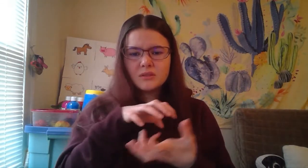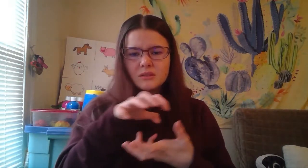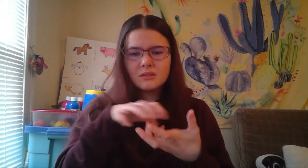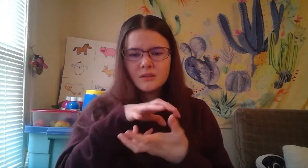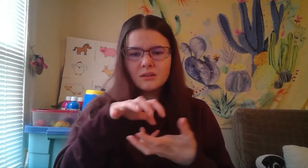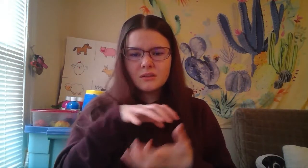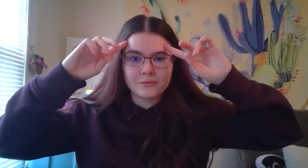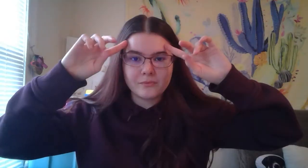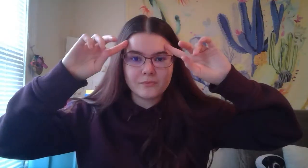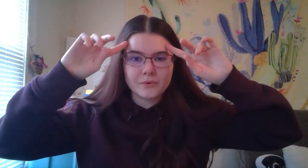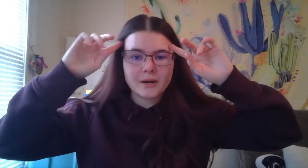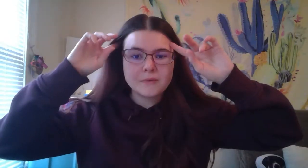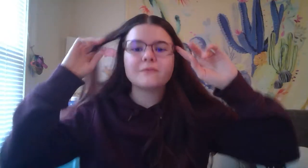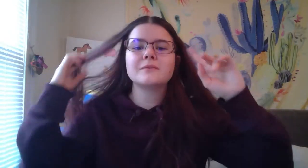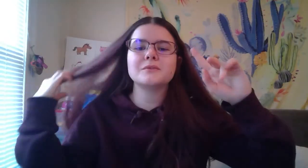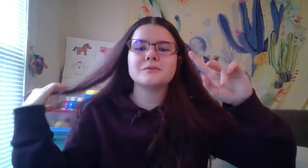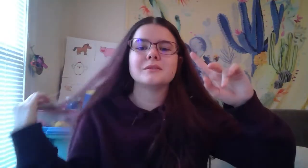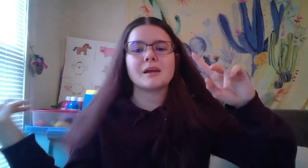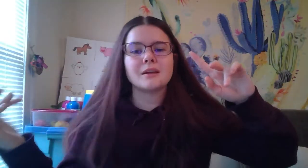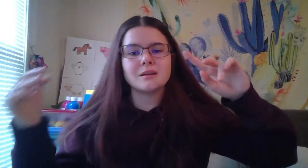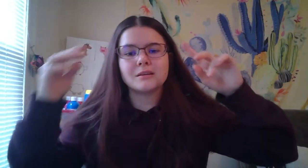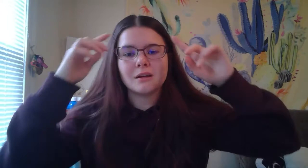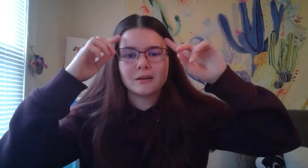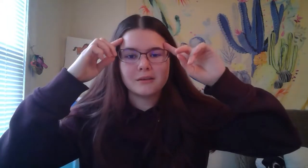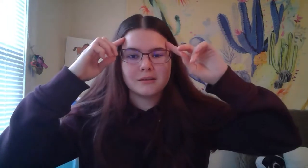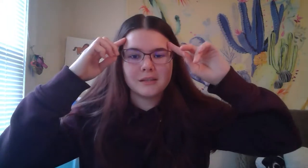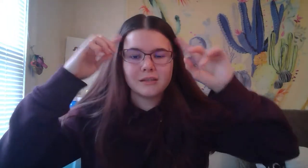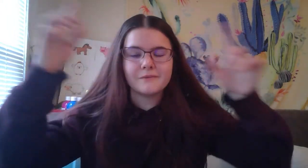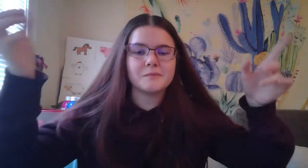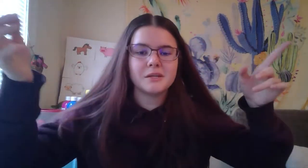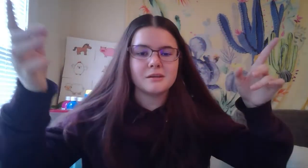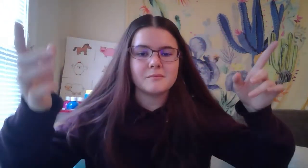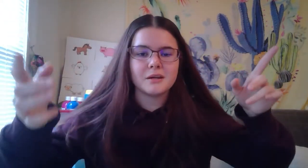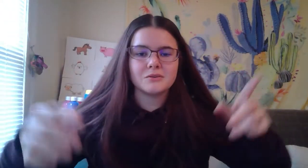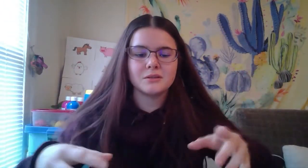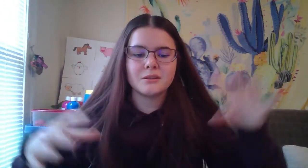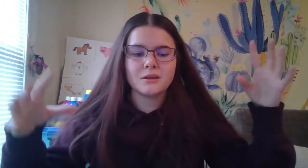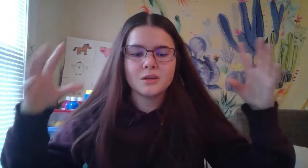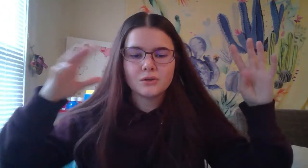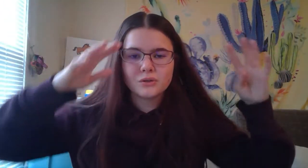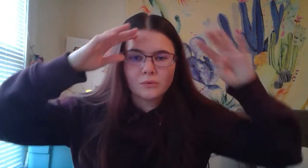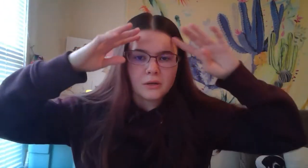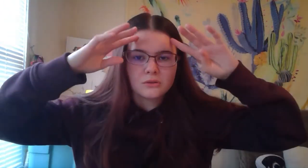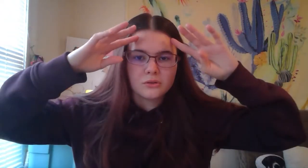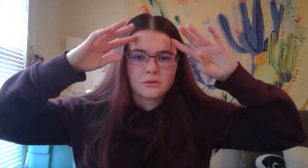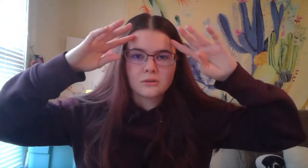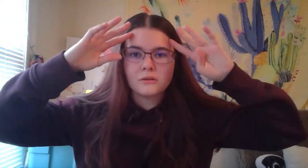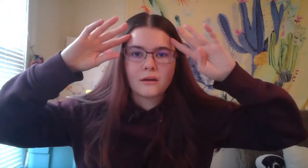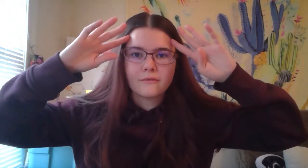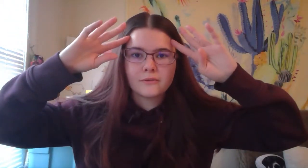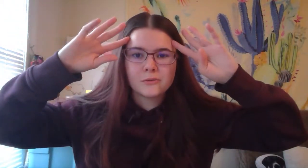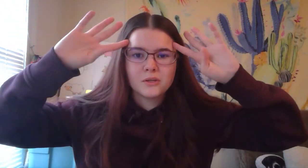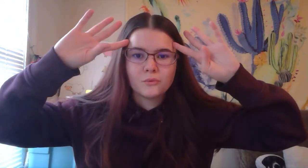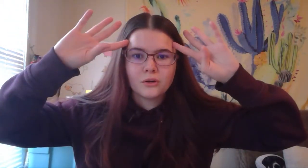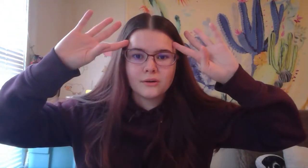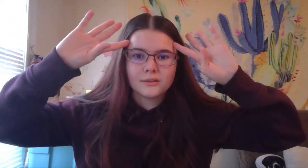Confused. When I'm confused, it's easy for me to imagine so much stuff, so many words